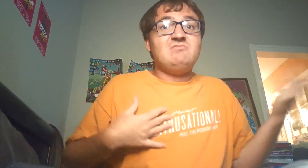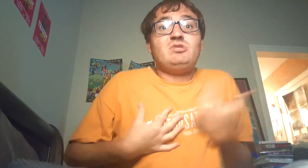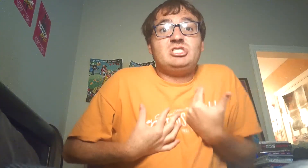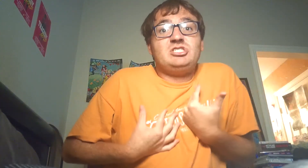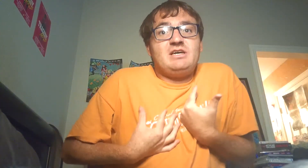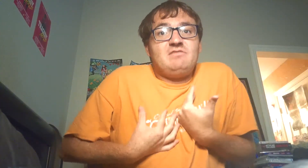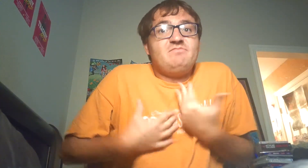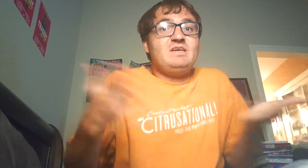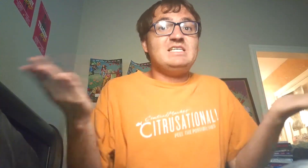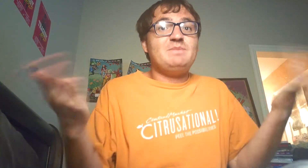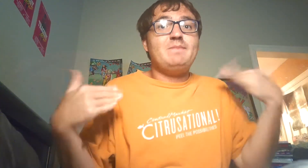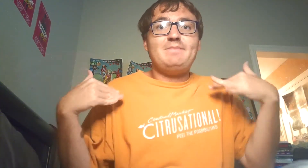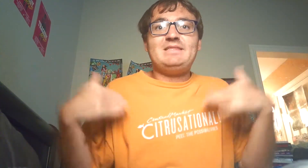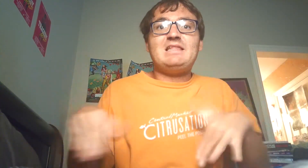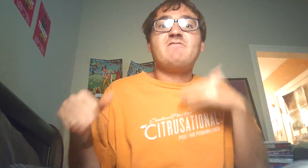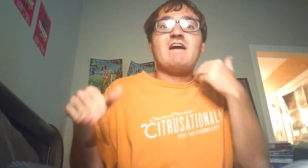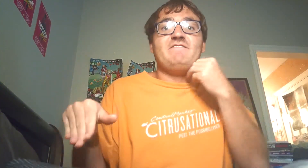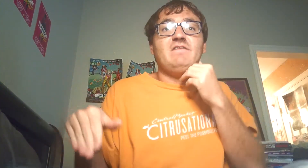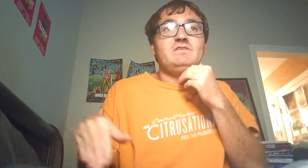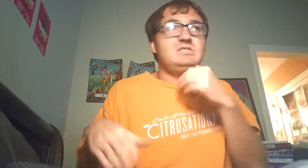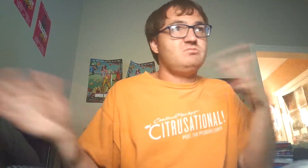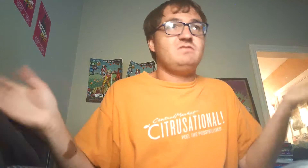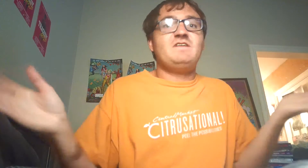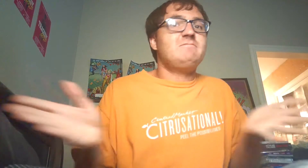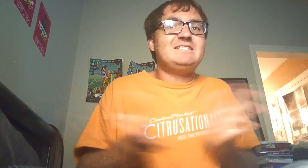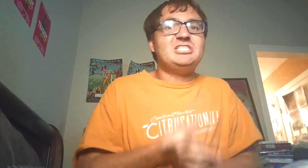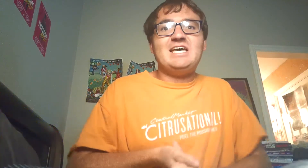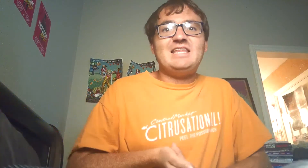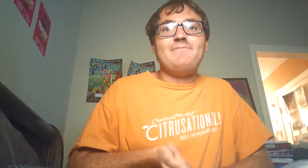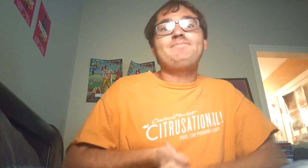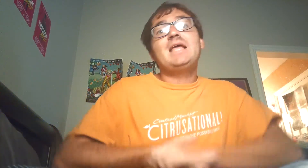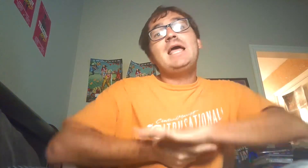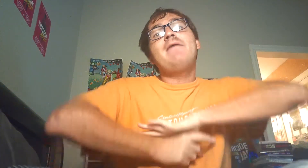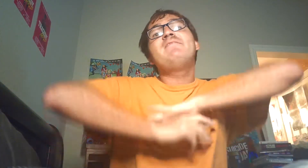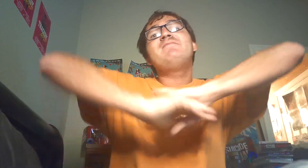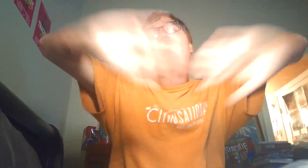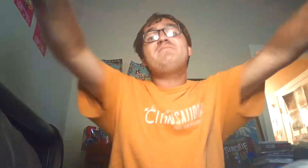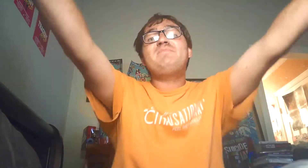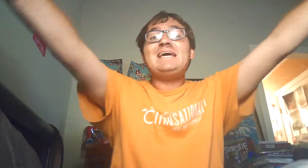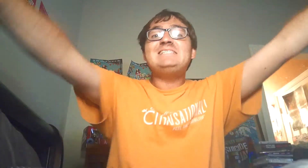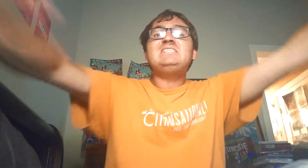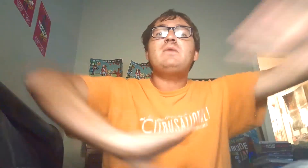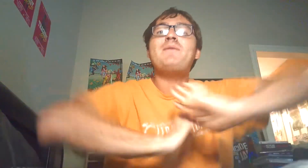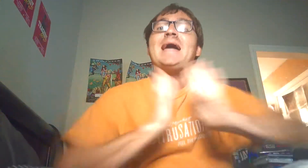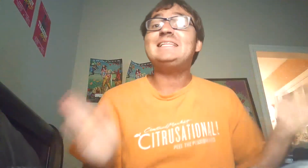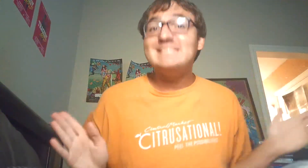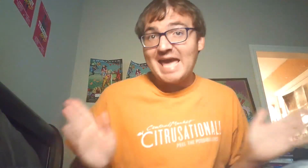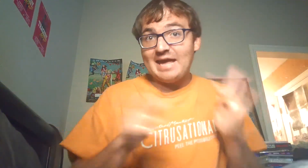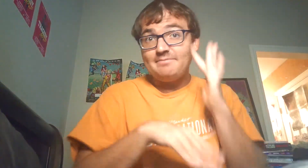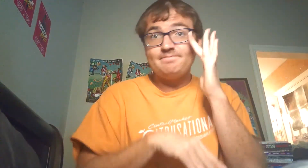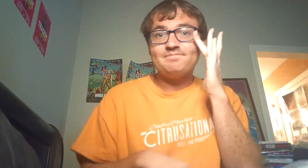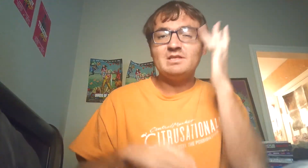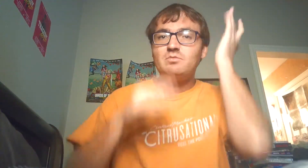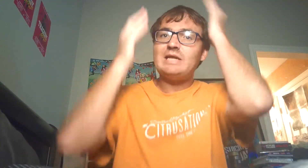Which is good, because people like me that love graphic novels will fucking read the shit out of them. Because, you know, back in the day, when I